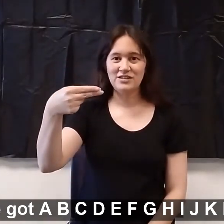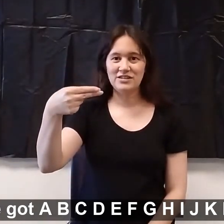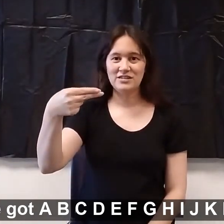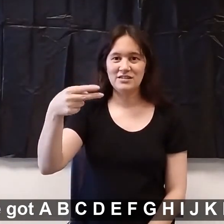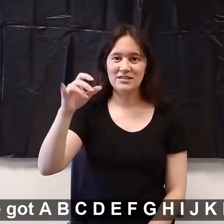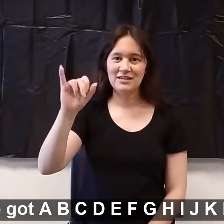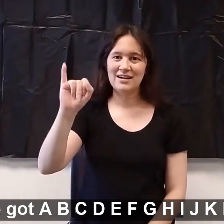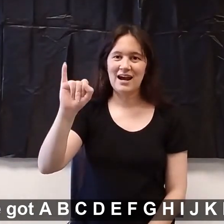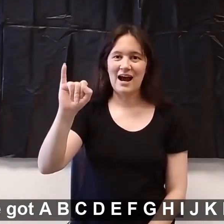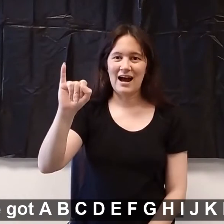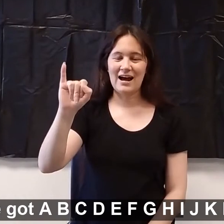H, I,